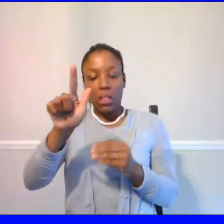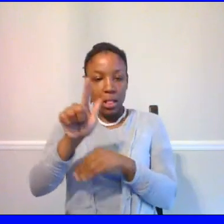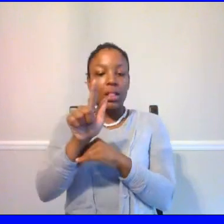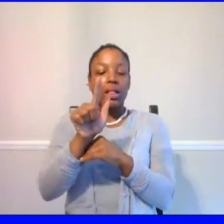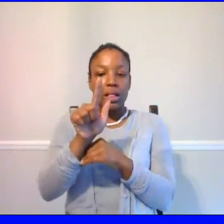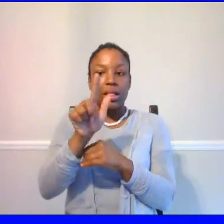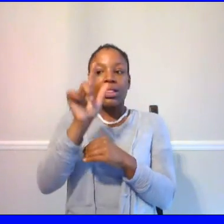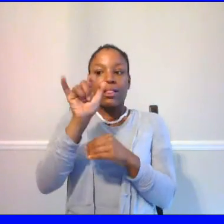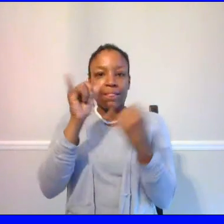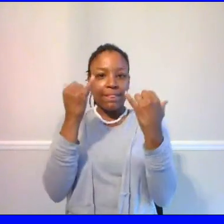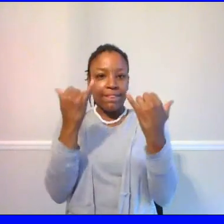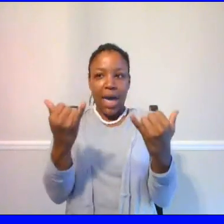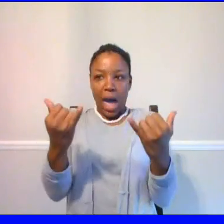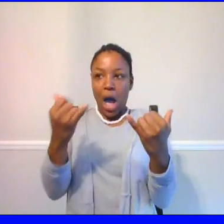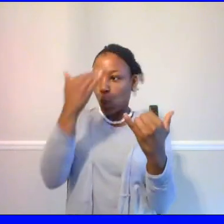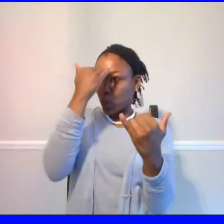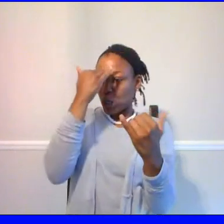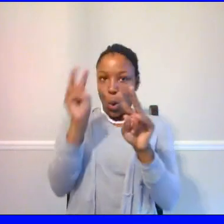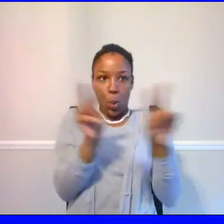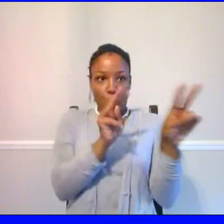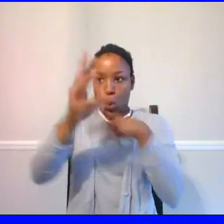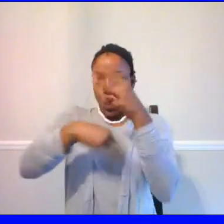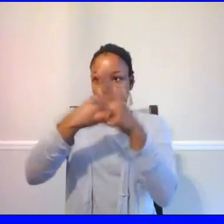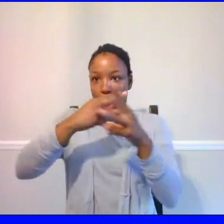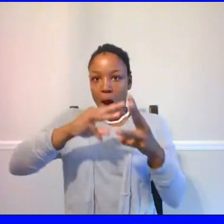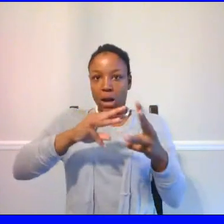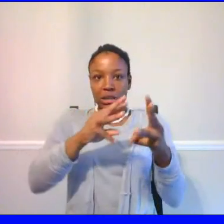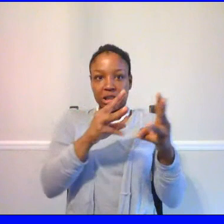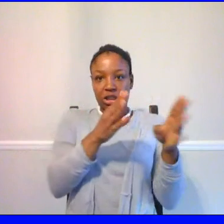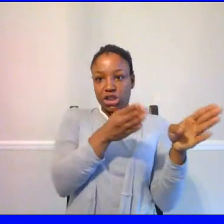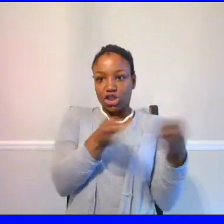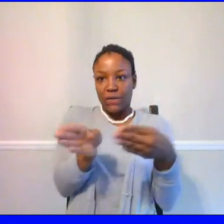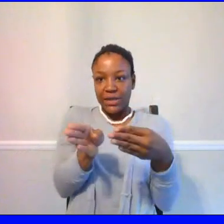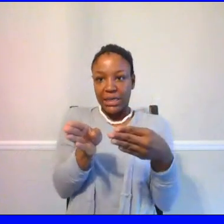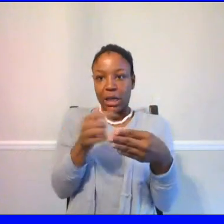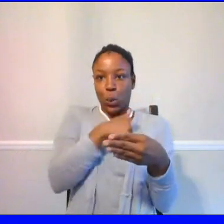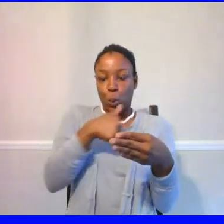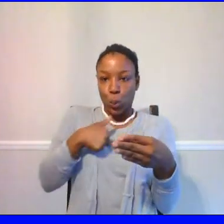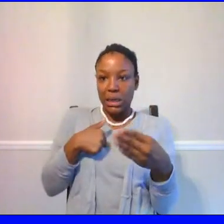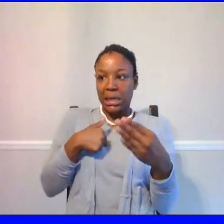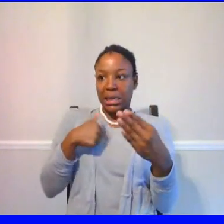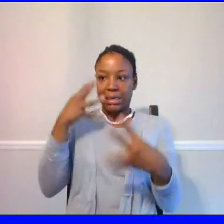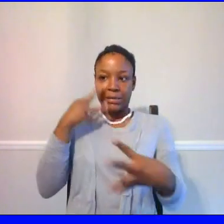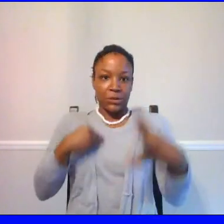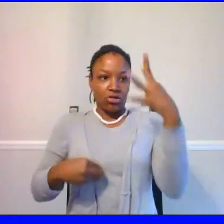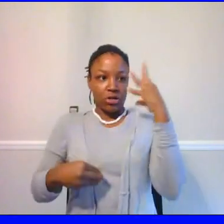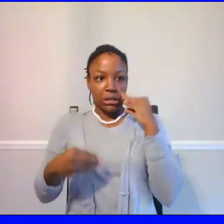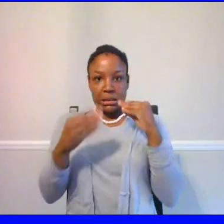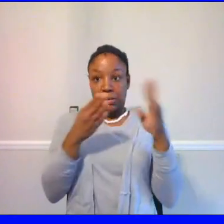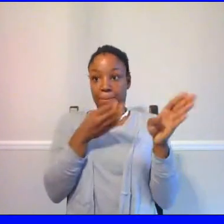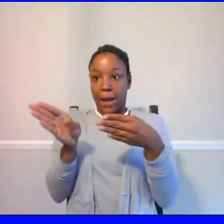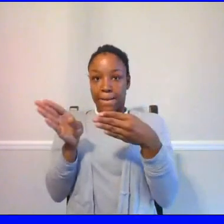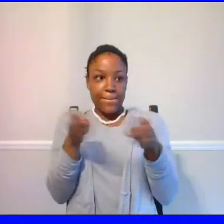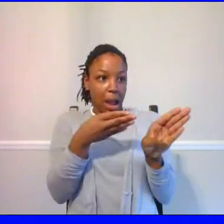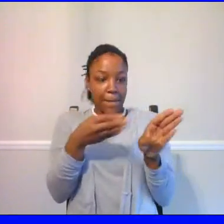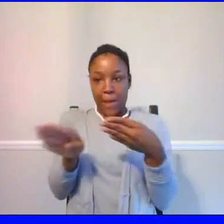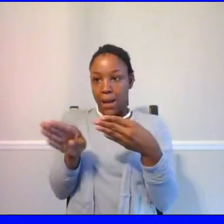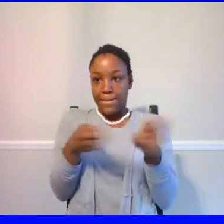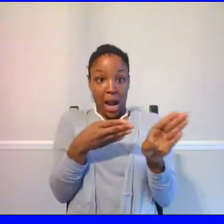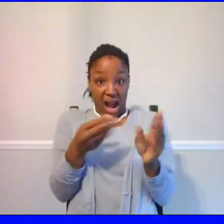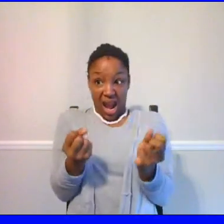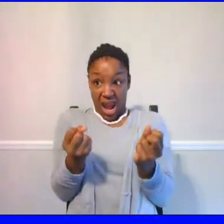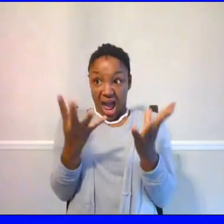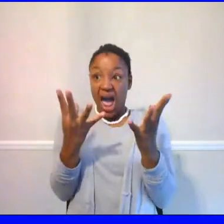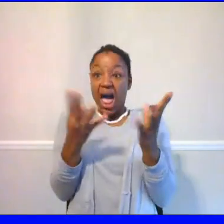that we are experiencing a plethora of paradigm shifts. And no matter how much we want to reopen